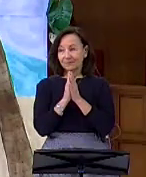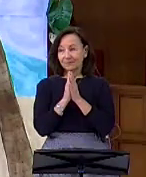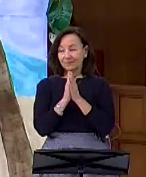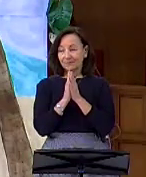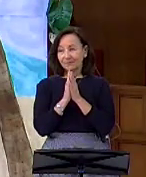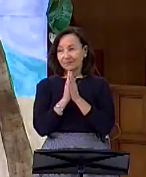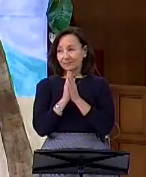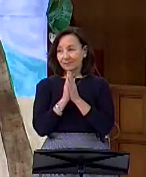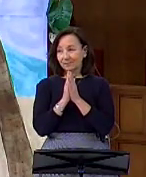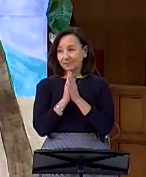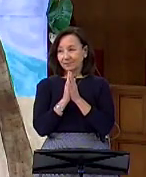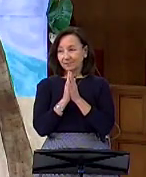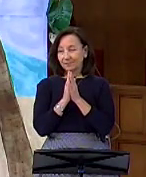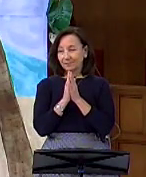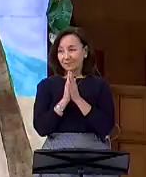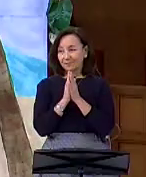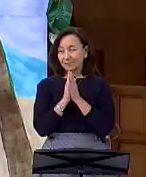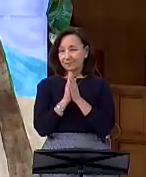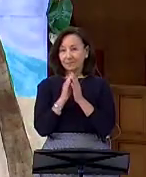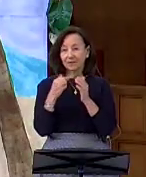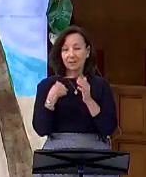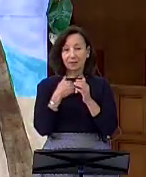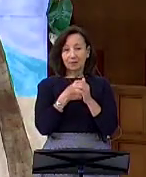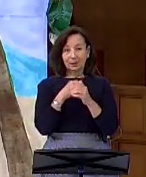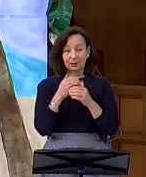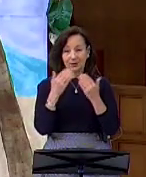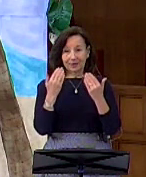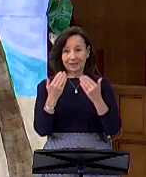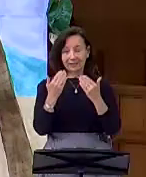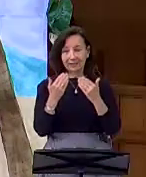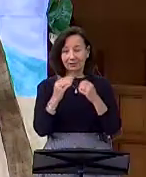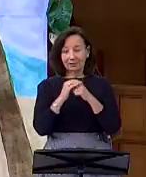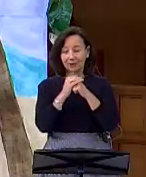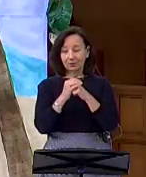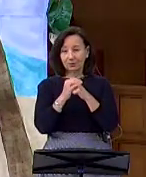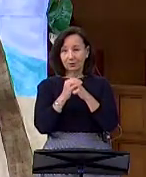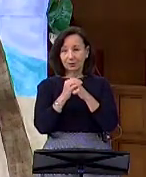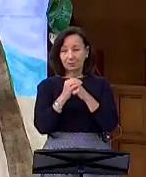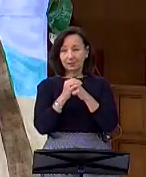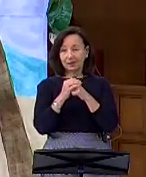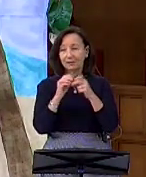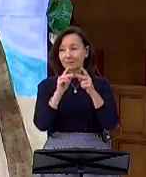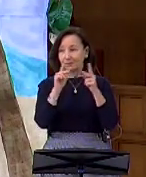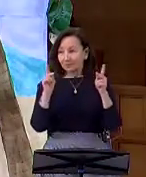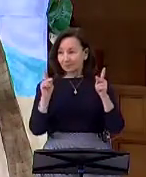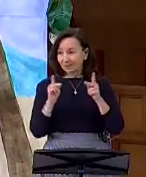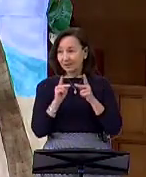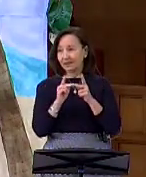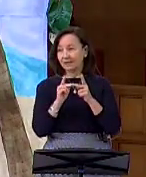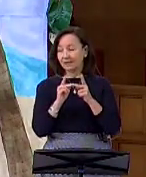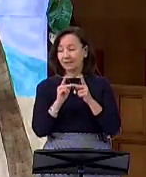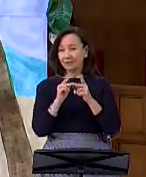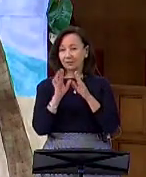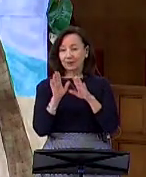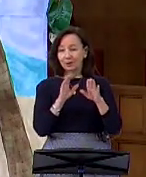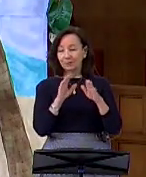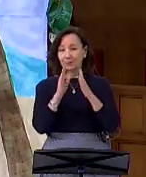because, you know, we are now in the worship space and we think of doing the prayers